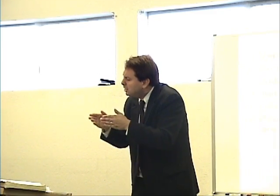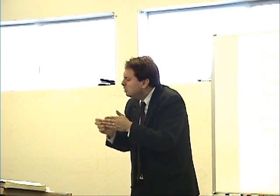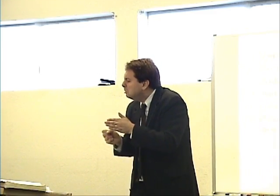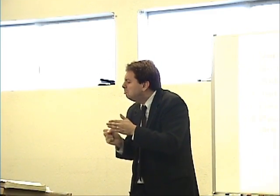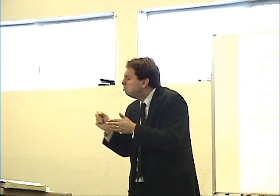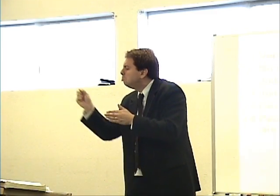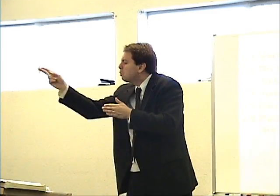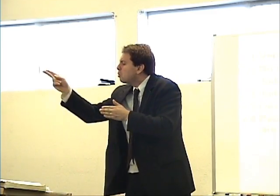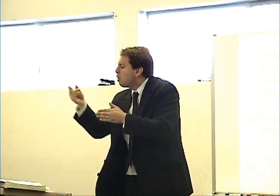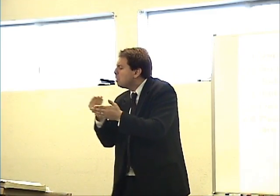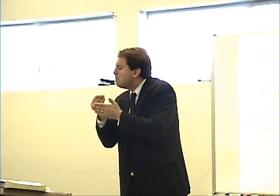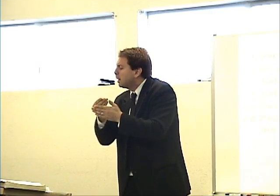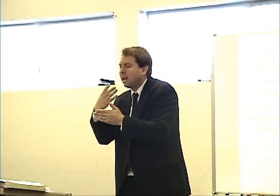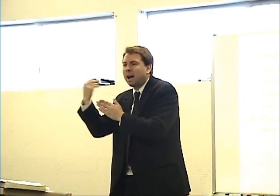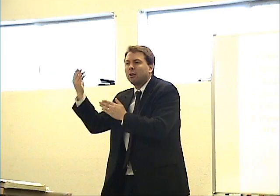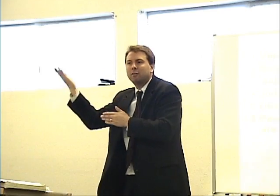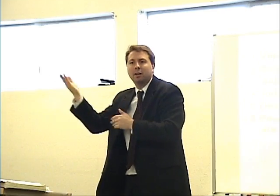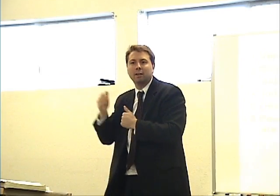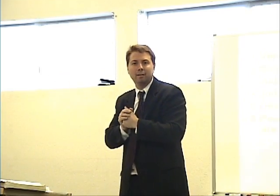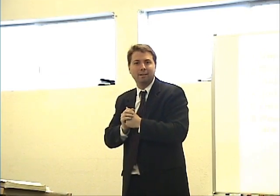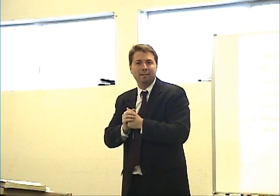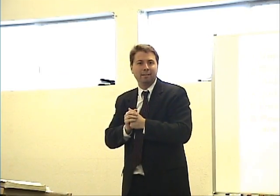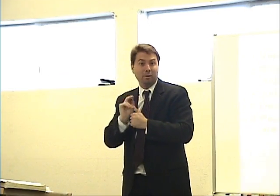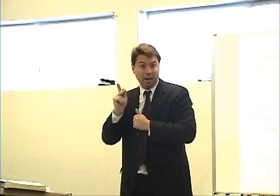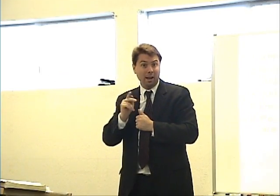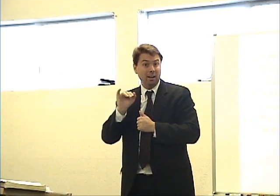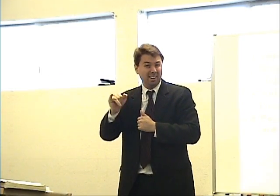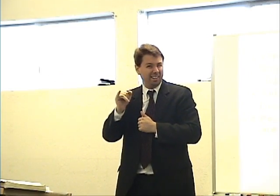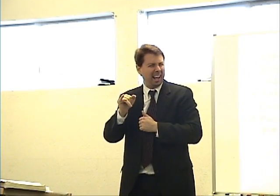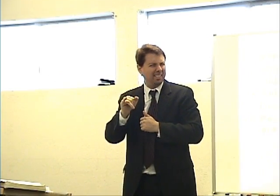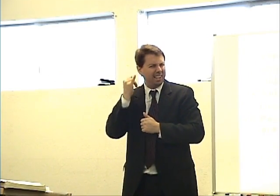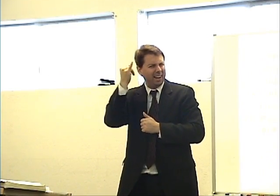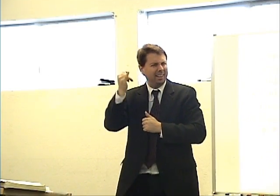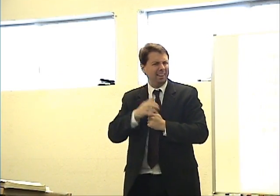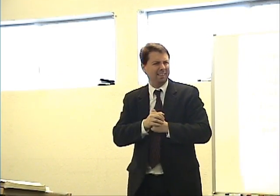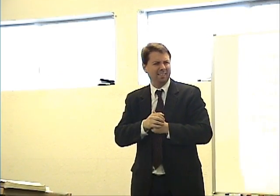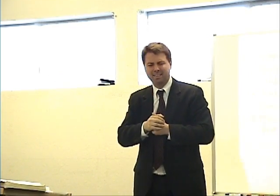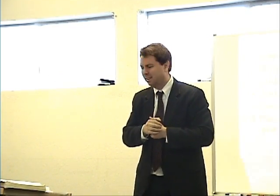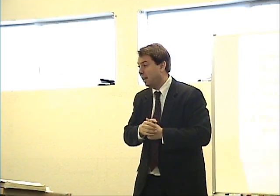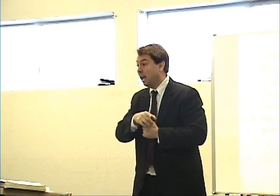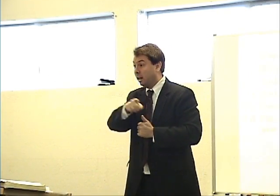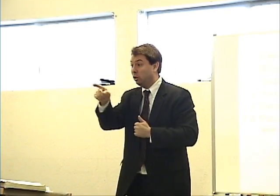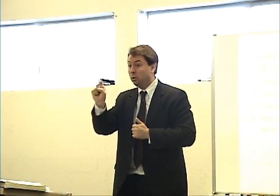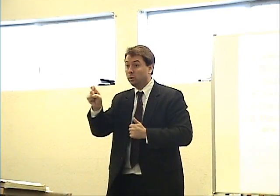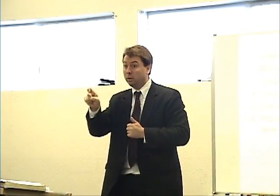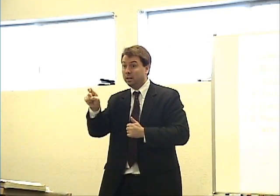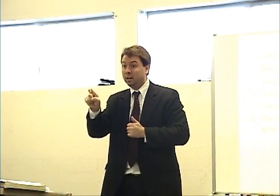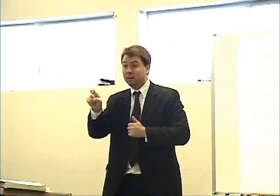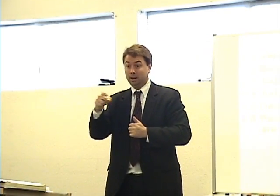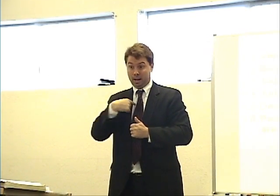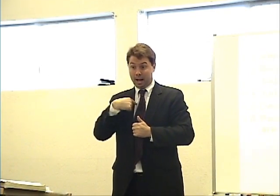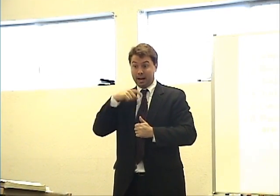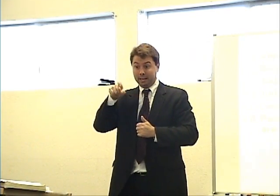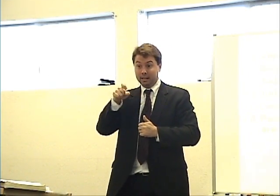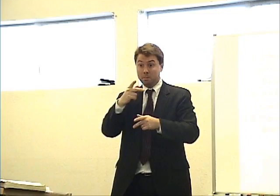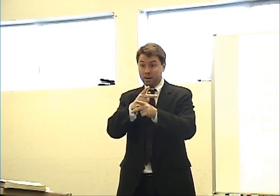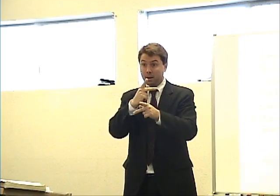to throw the money out of here. Okay? No. That's the idea. And you need, I need to be